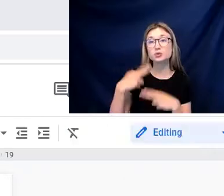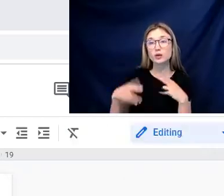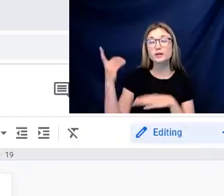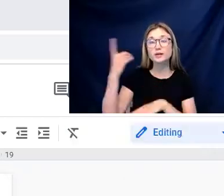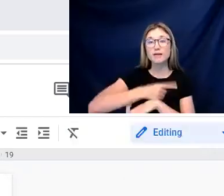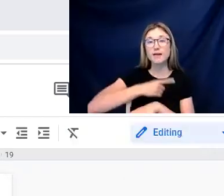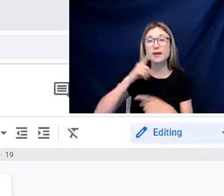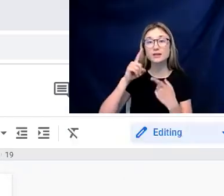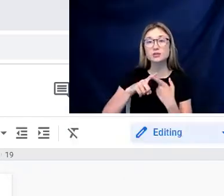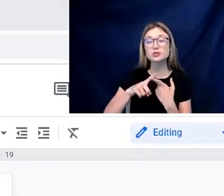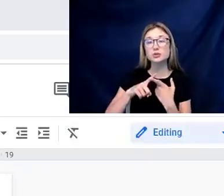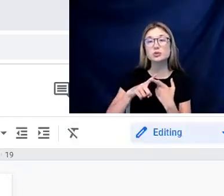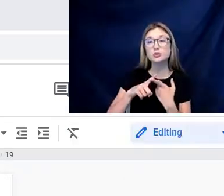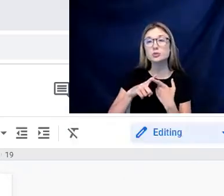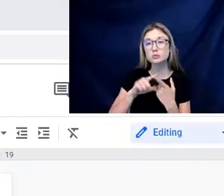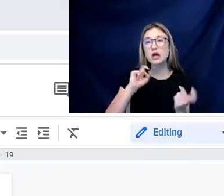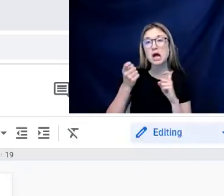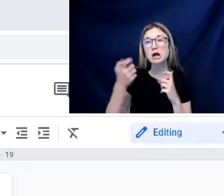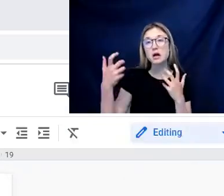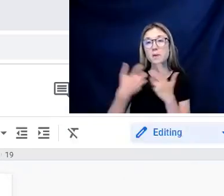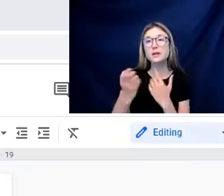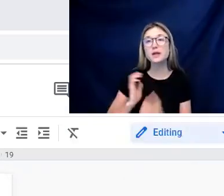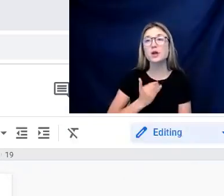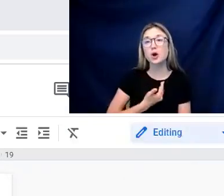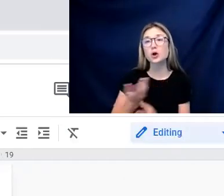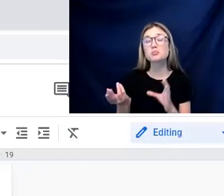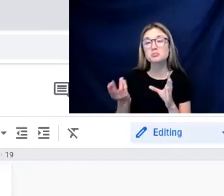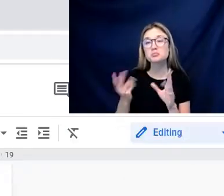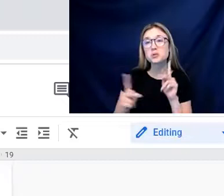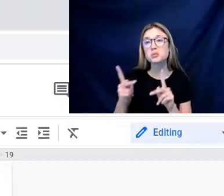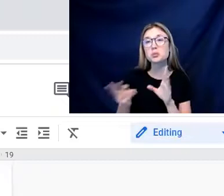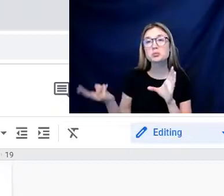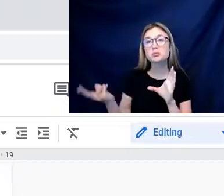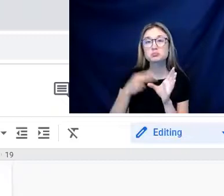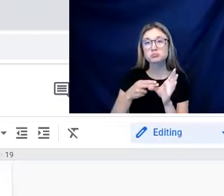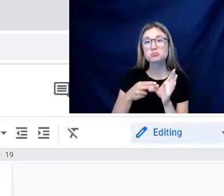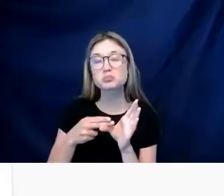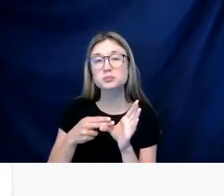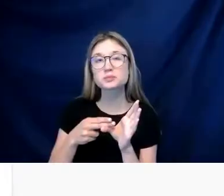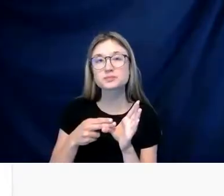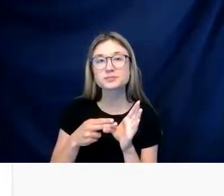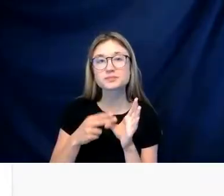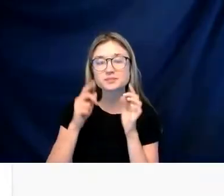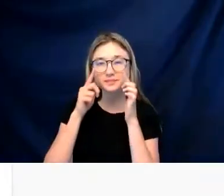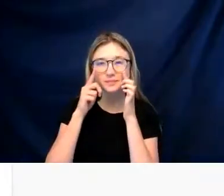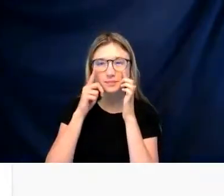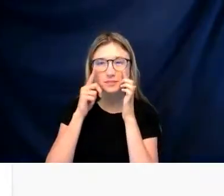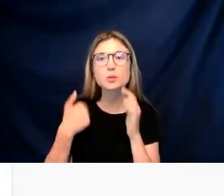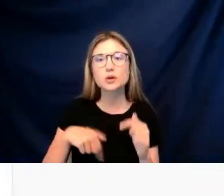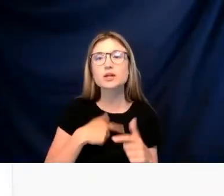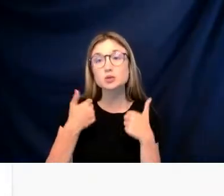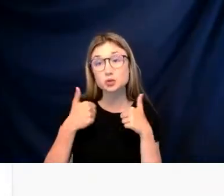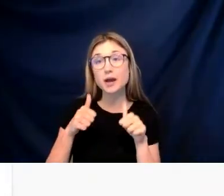further accommodate our participants' guest schedules. So we're trying this out. So this